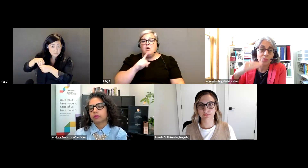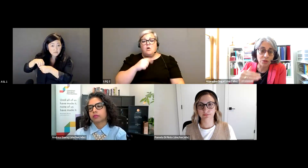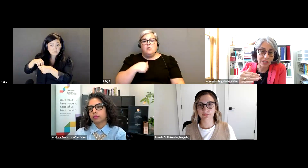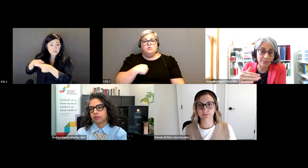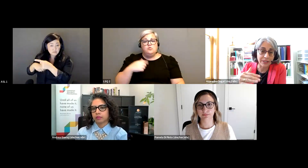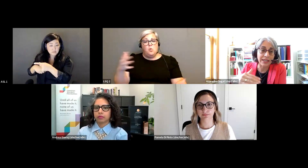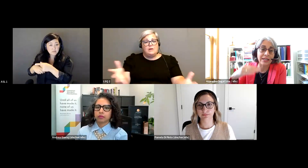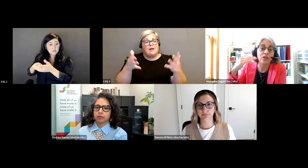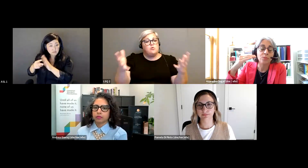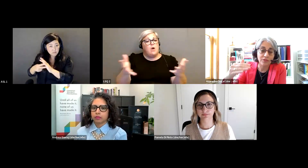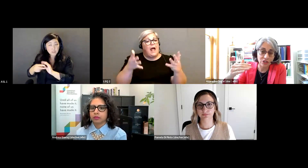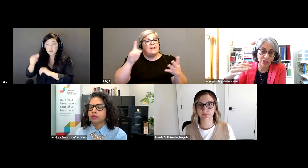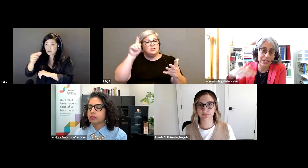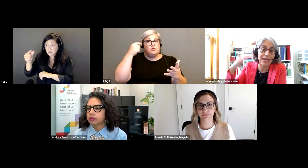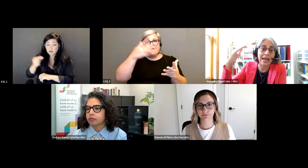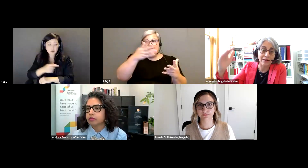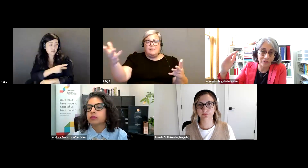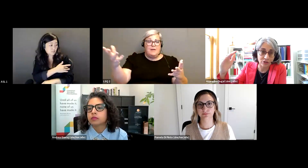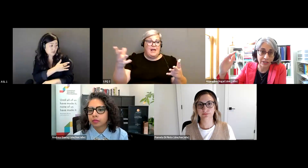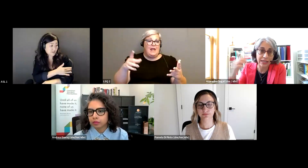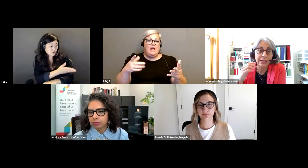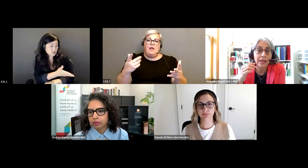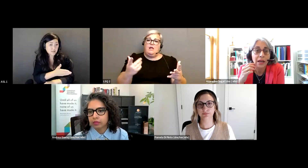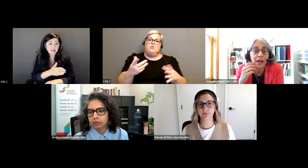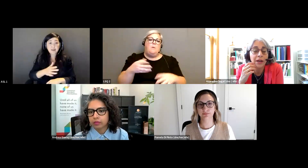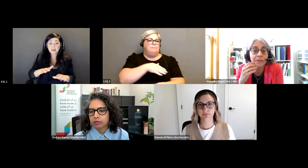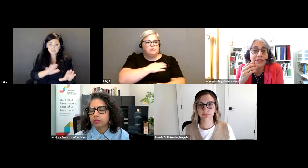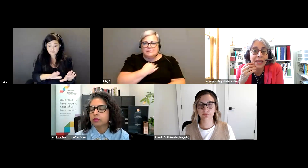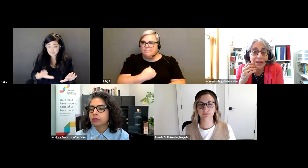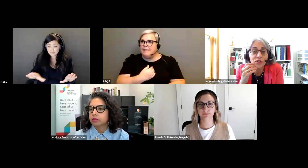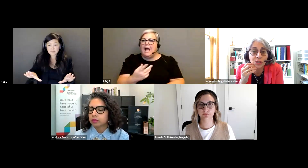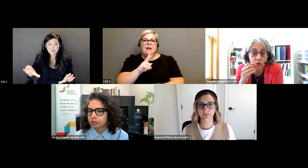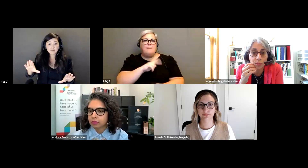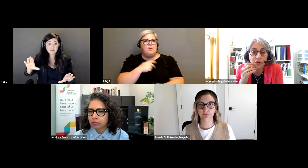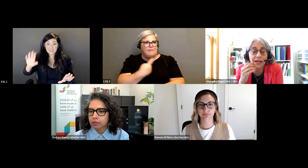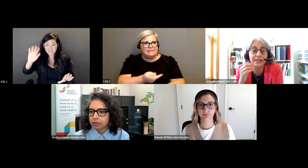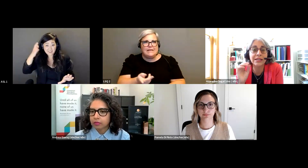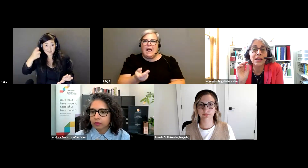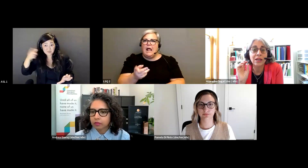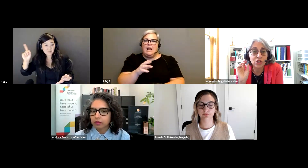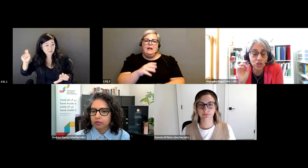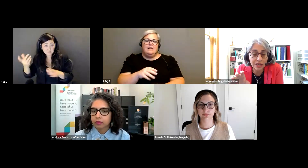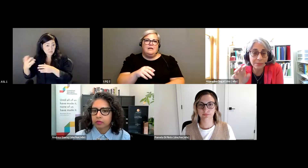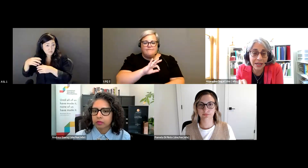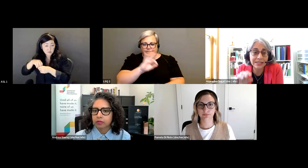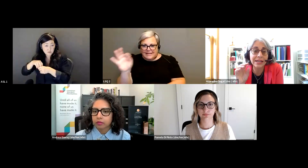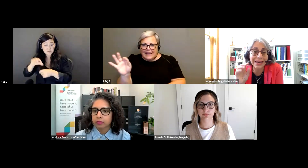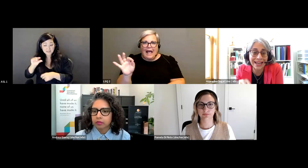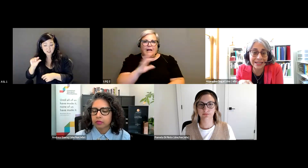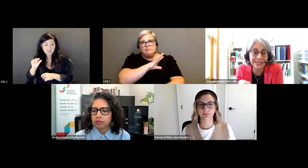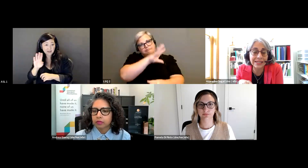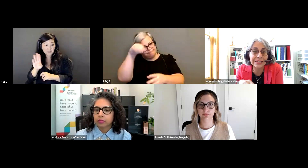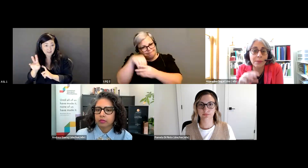government municipally, provincially, and federally. They have to incorporate